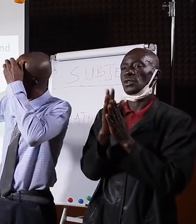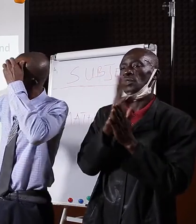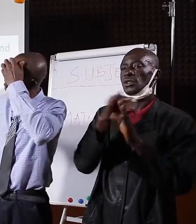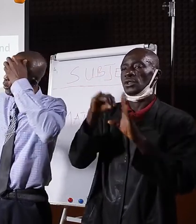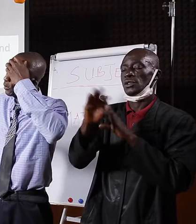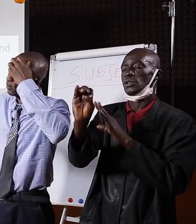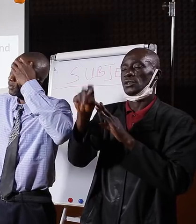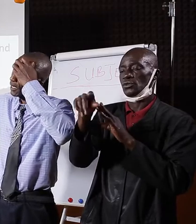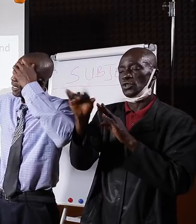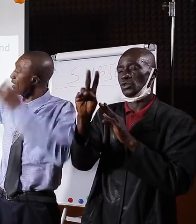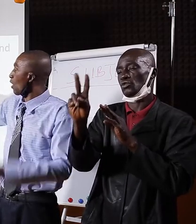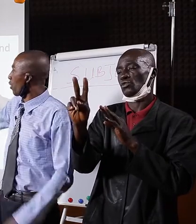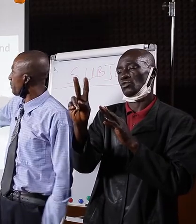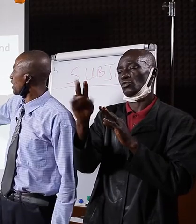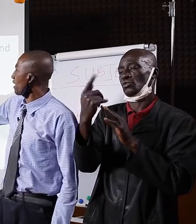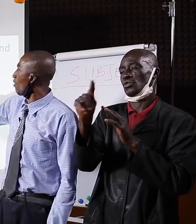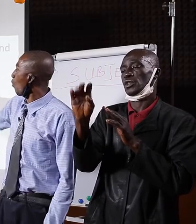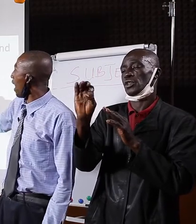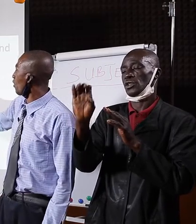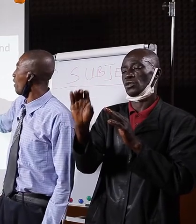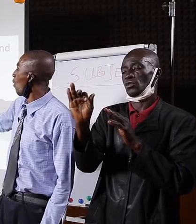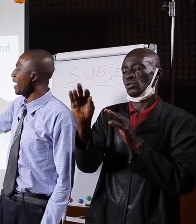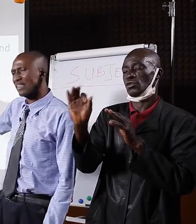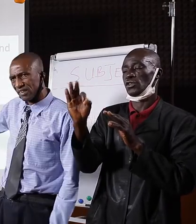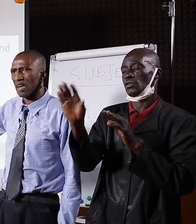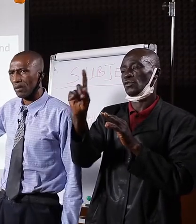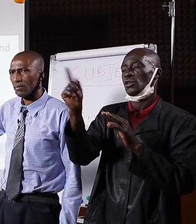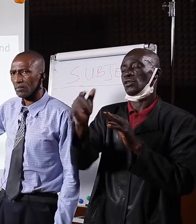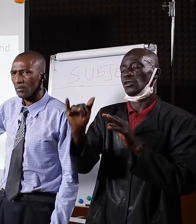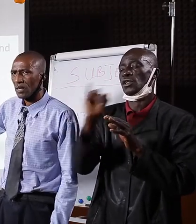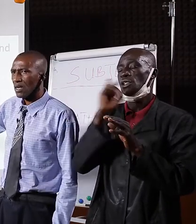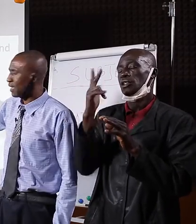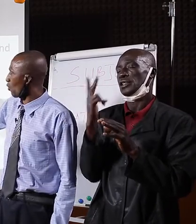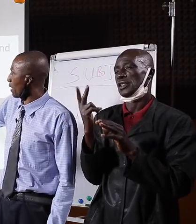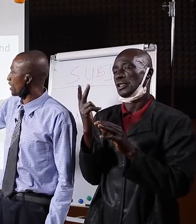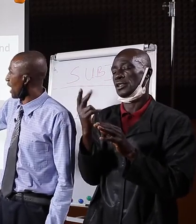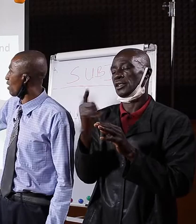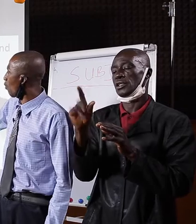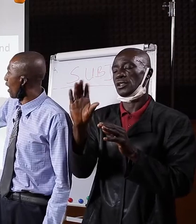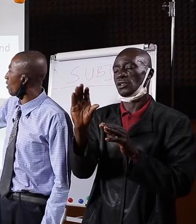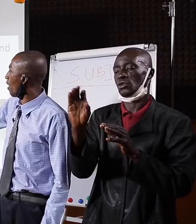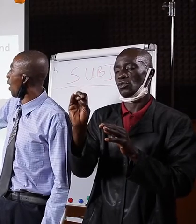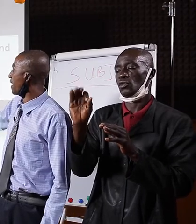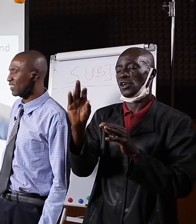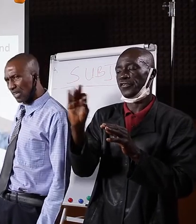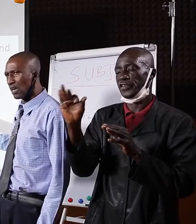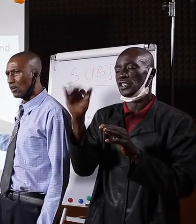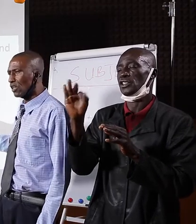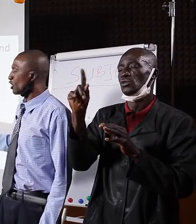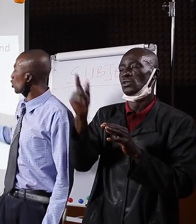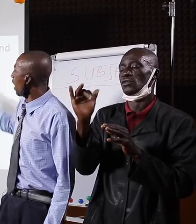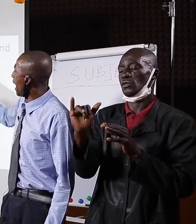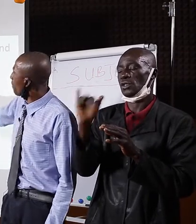in equation 2, the coefficient of 1 over y is 3. The coefficient of 1 over y is